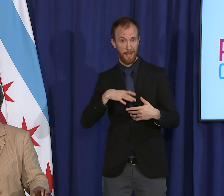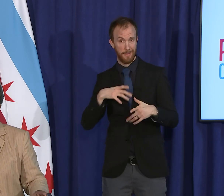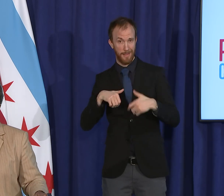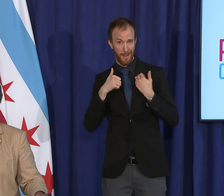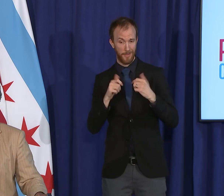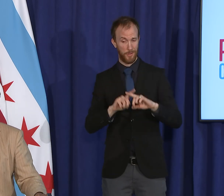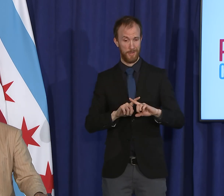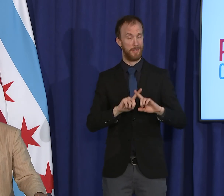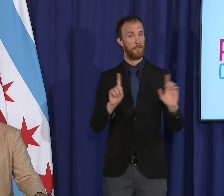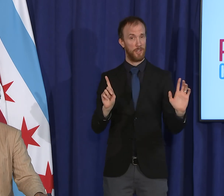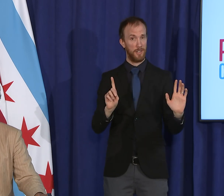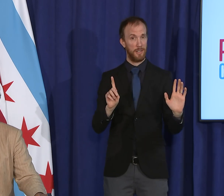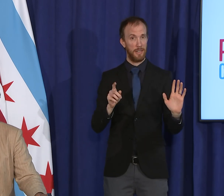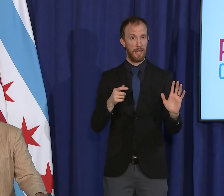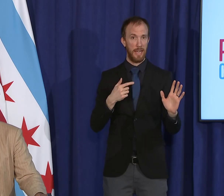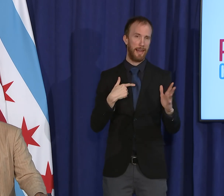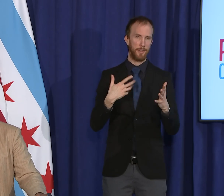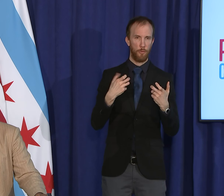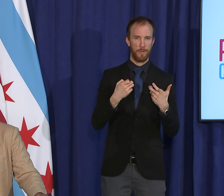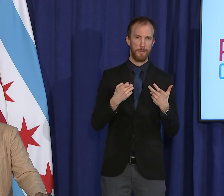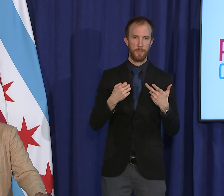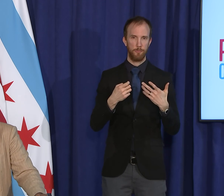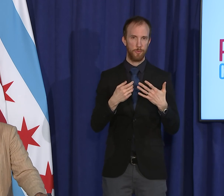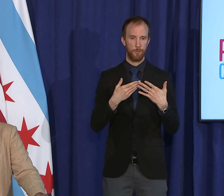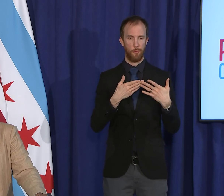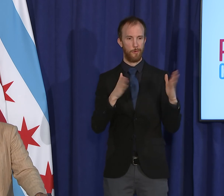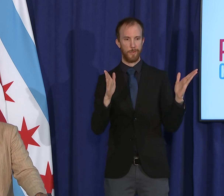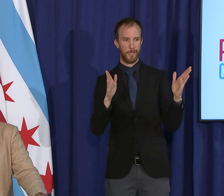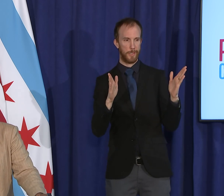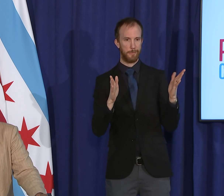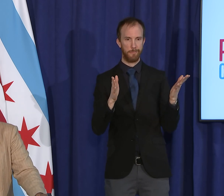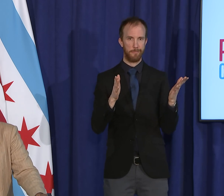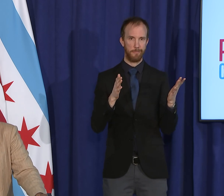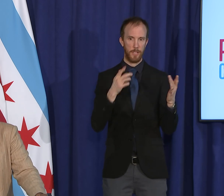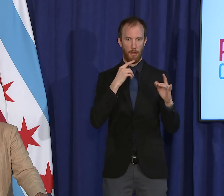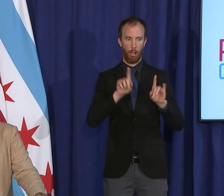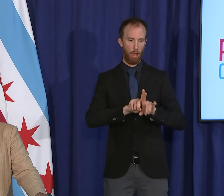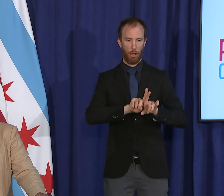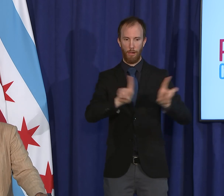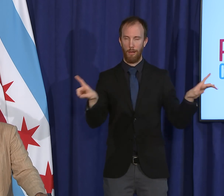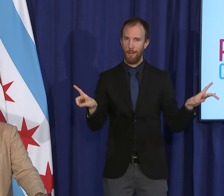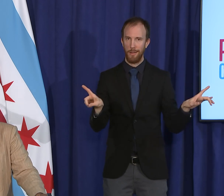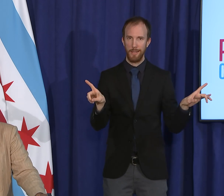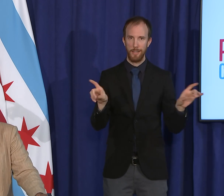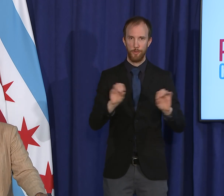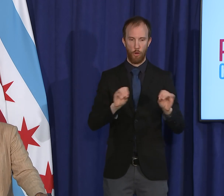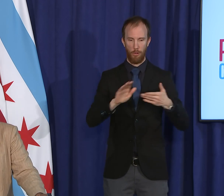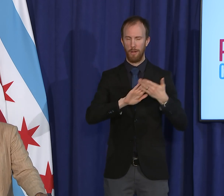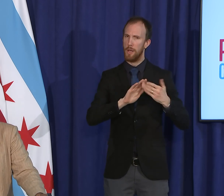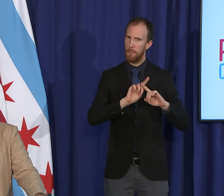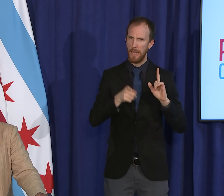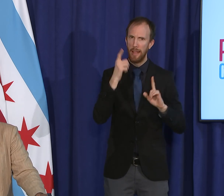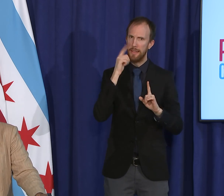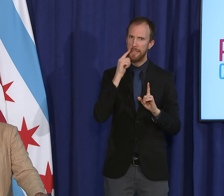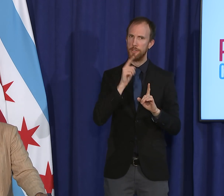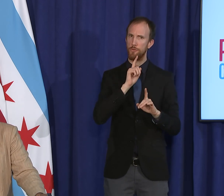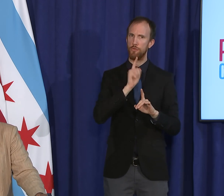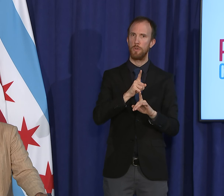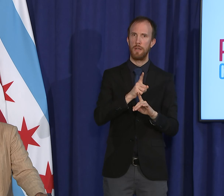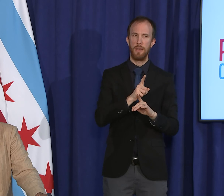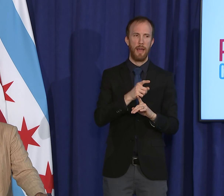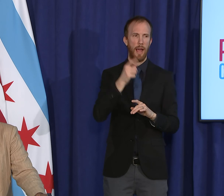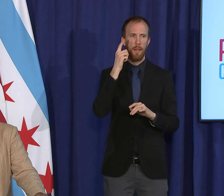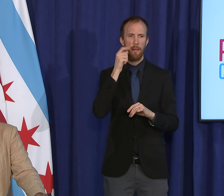an overgeneralization, but I think it holds true. And no woman should have to